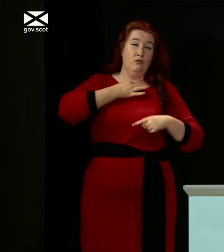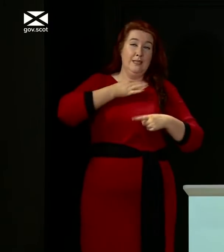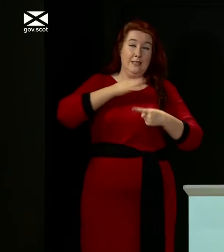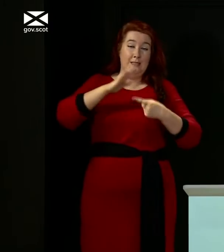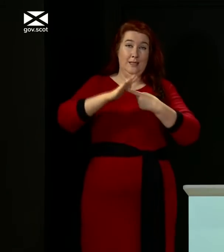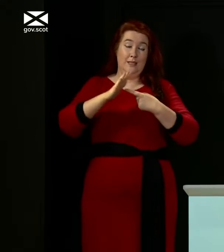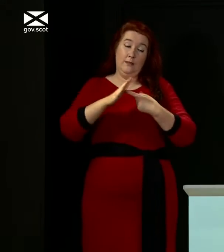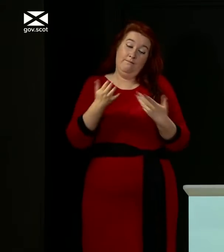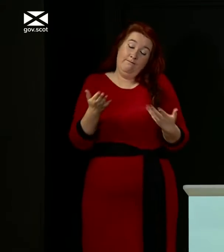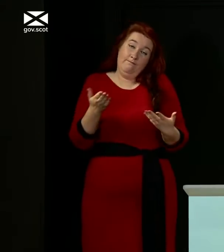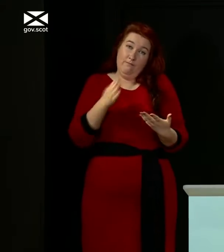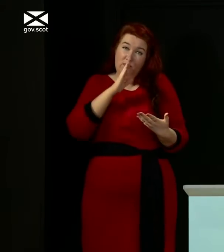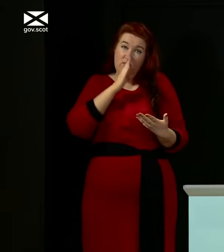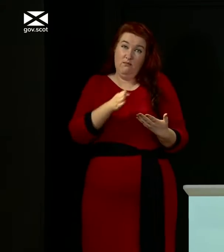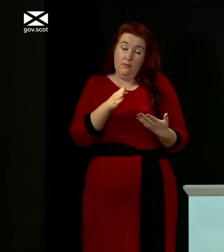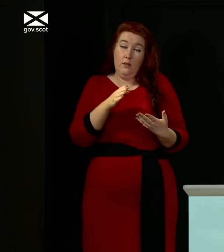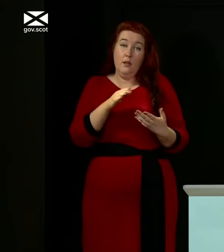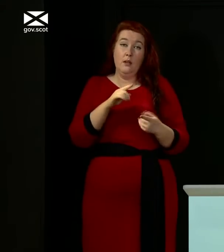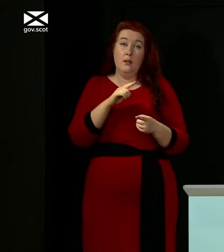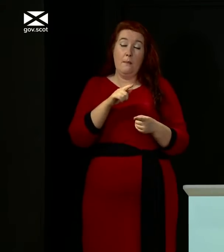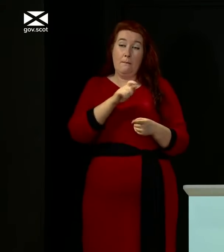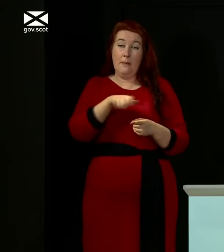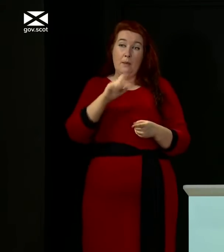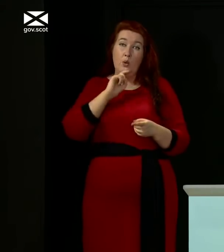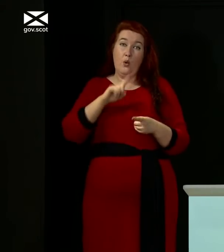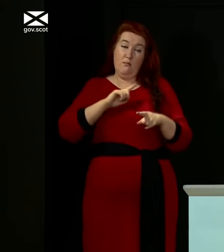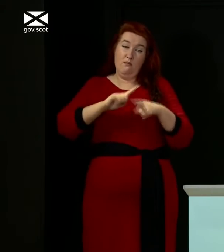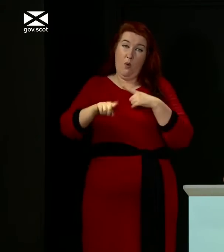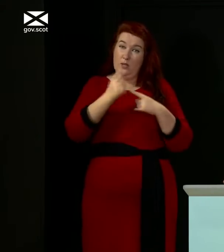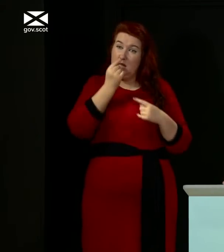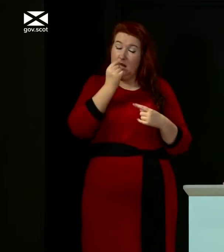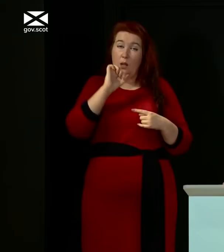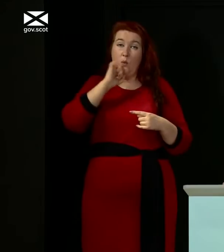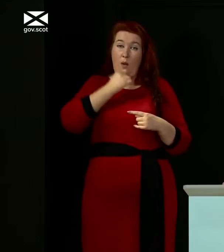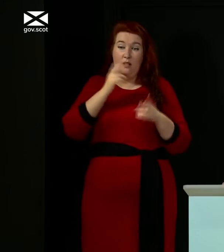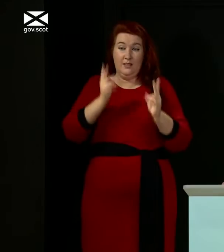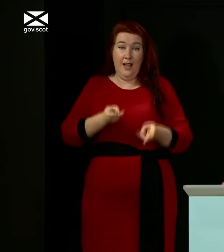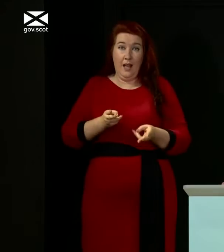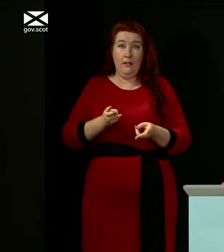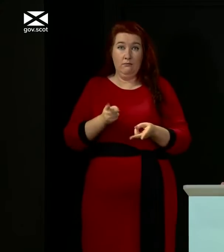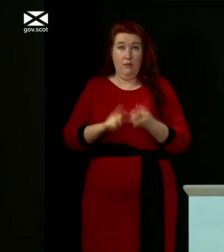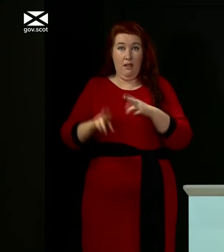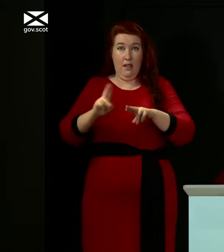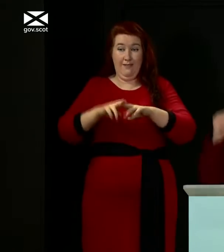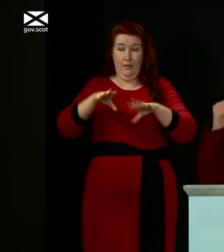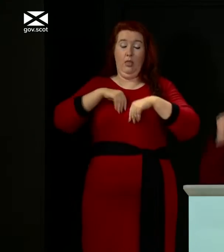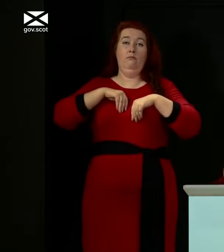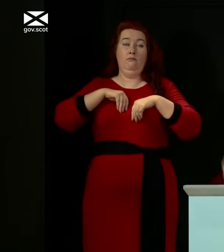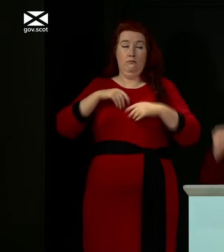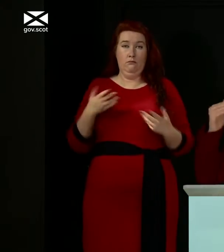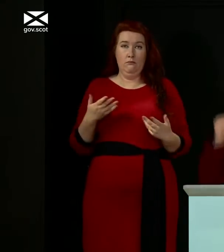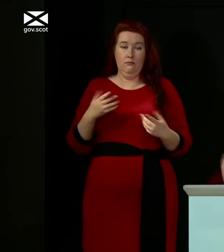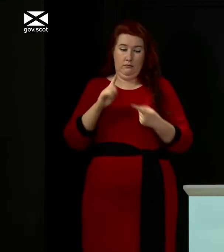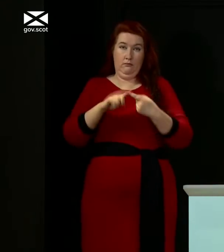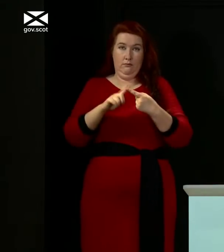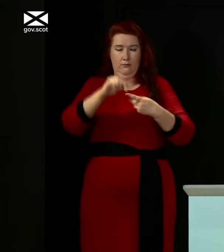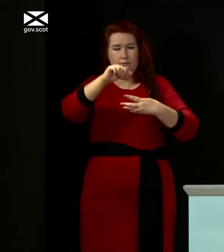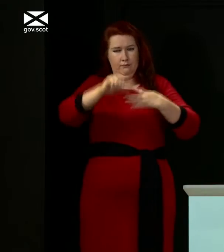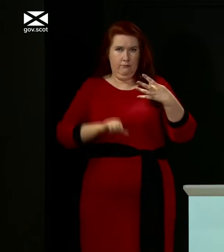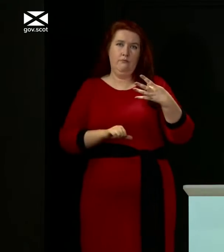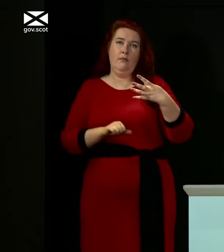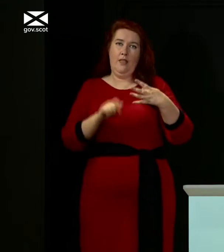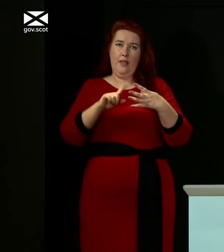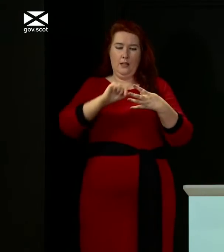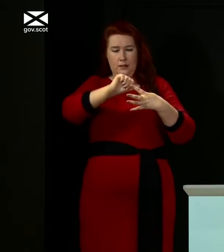that bluntly, the people most likely to die if they get this vaccine. So we're working and we'll work through